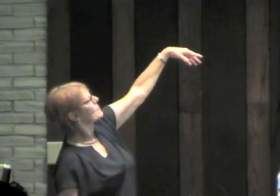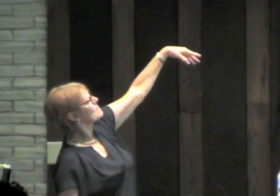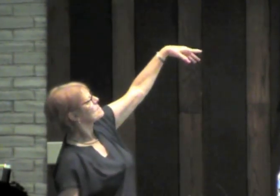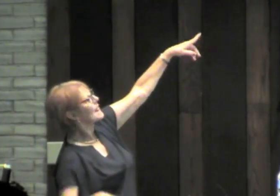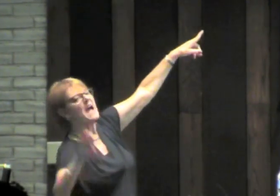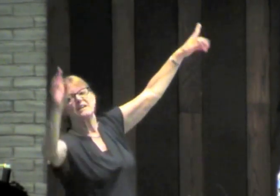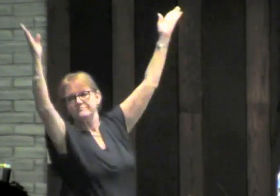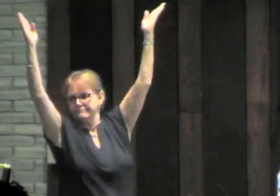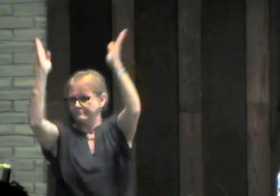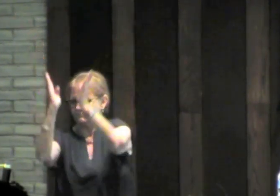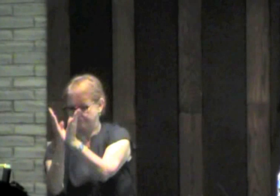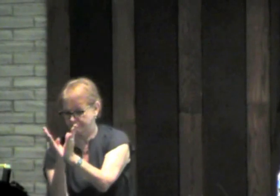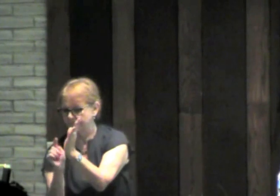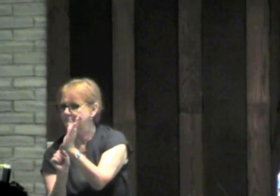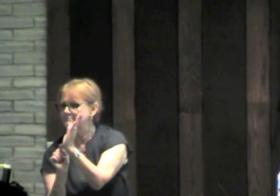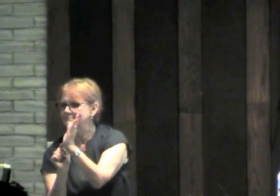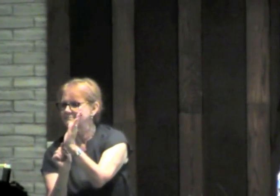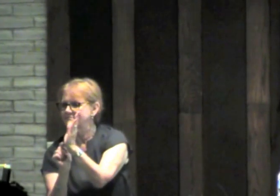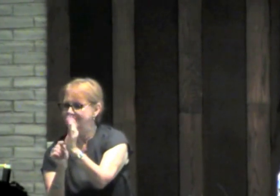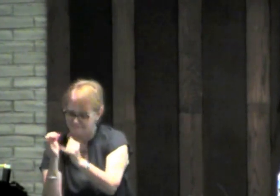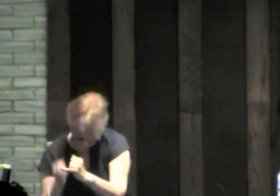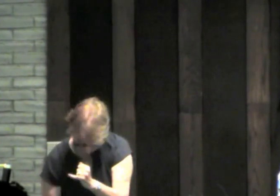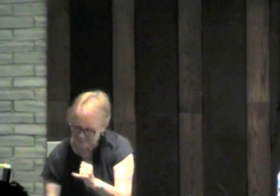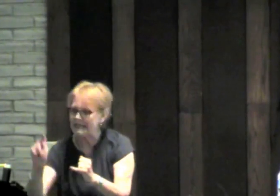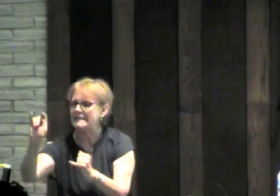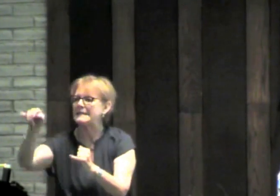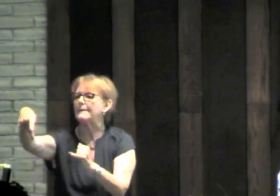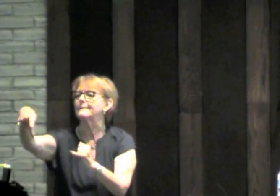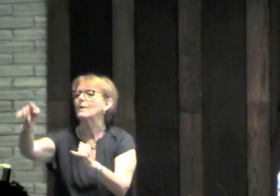underway. And next we went down to the very tip of the country